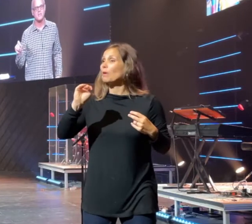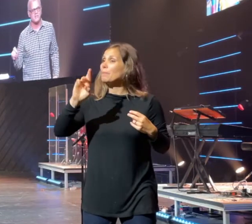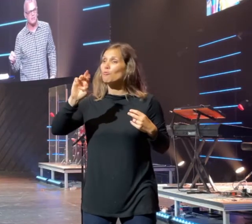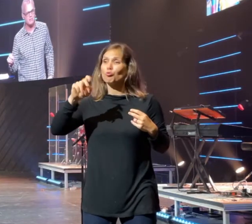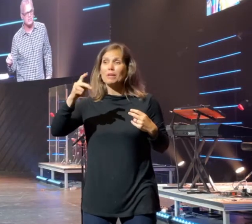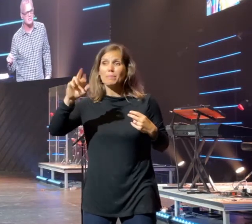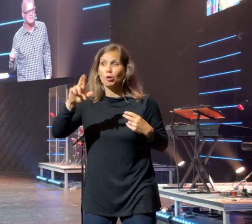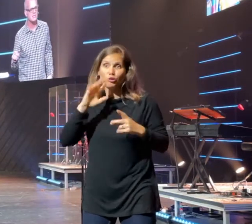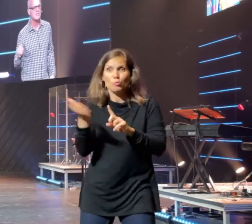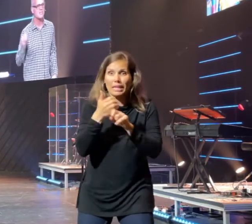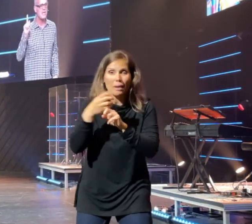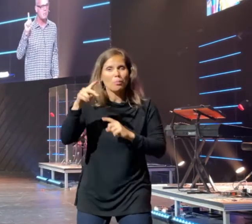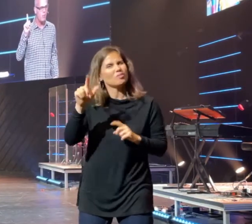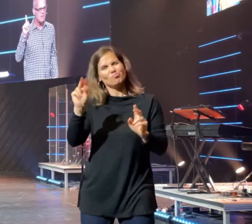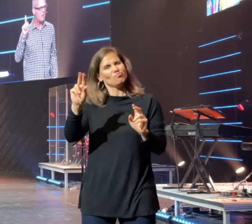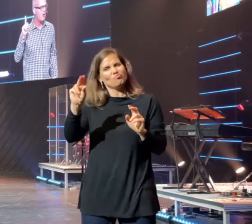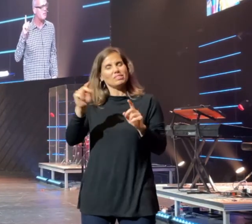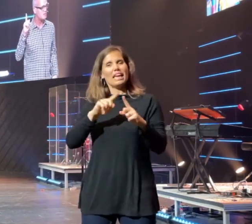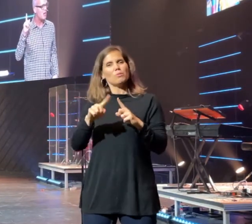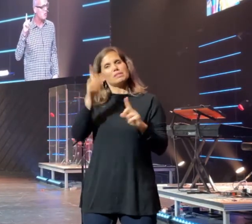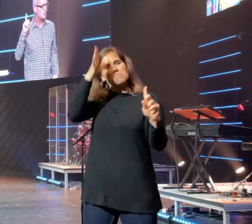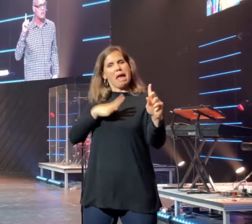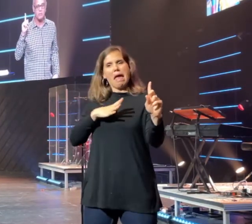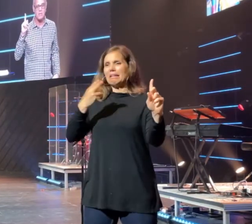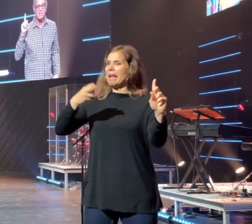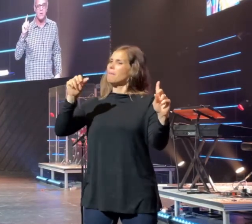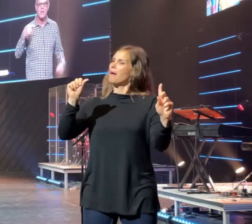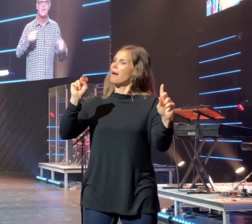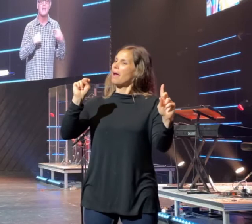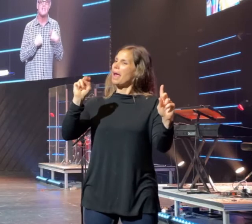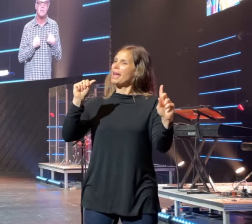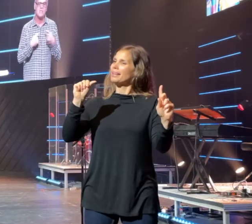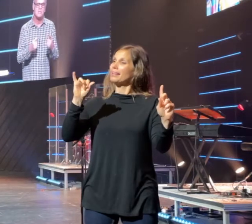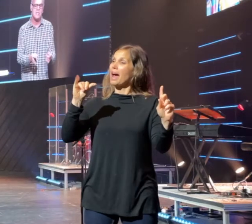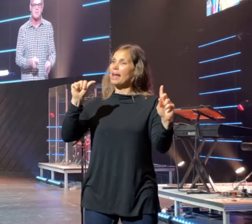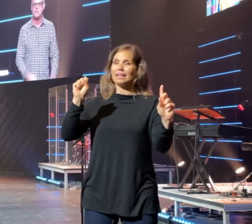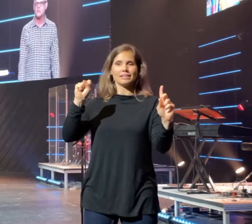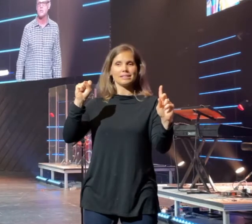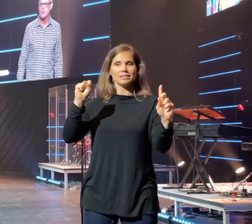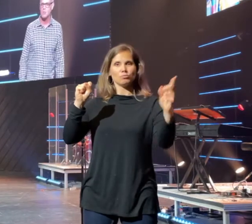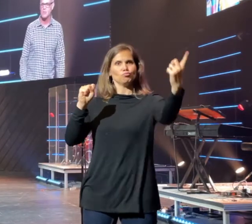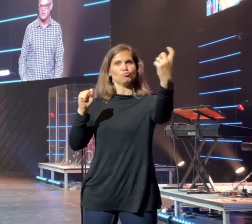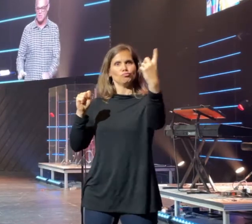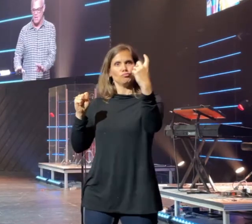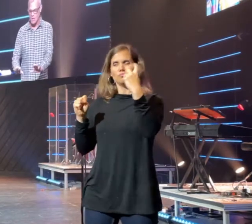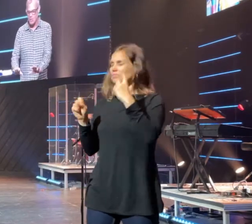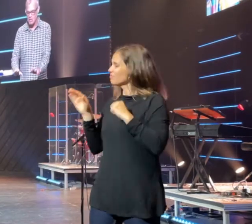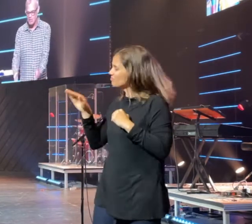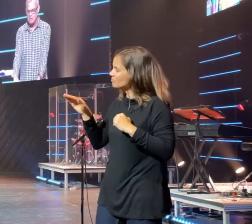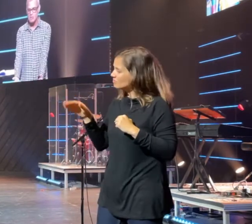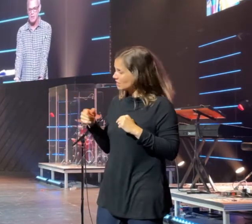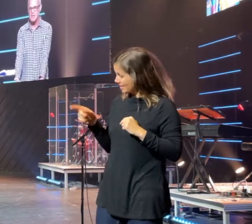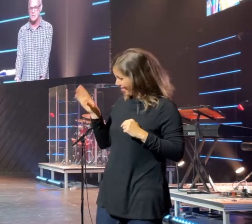was a disciple of Jesus. And he said, listen, the same voice, Paul, that you talked to 3 days ago, that same Jesus sent me to you to do a couple things. I want